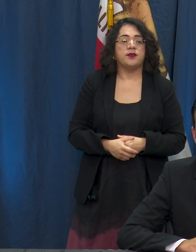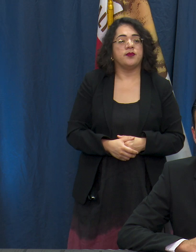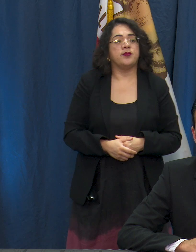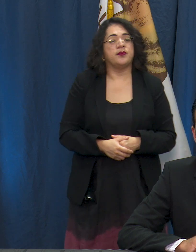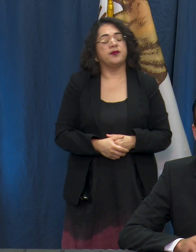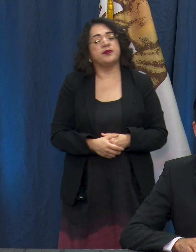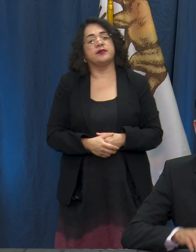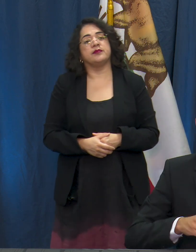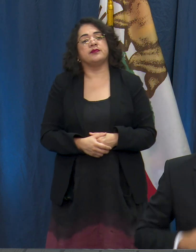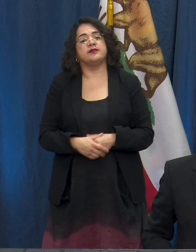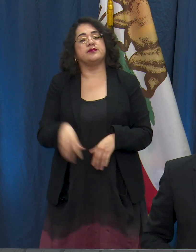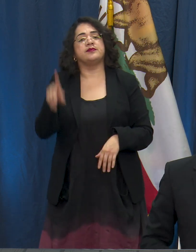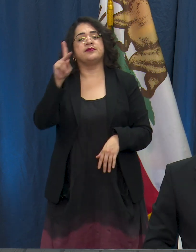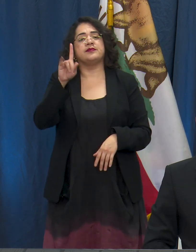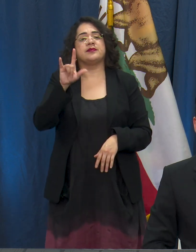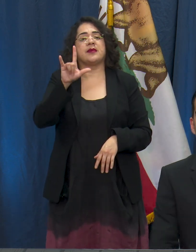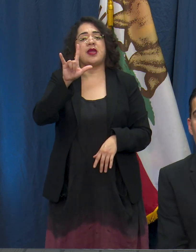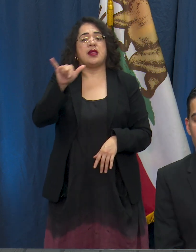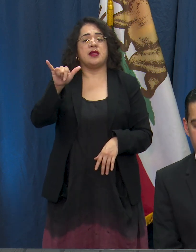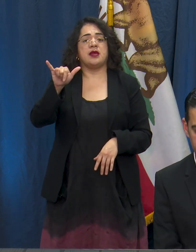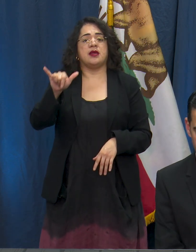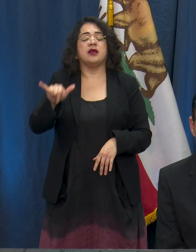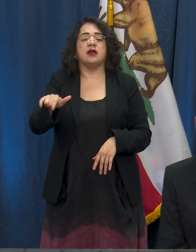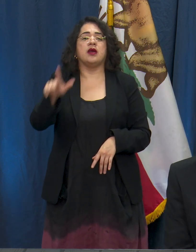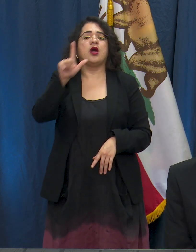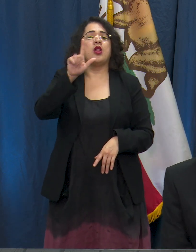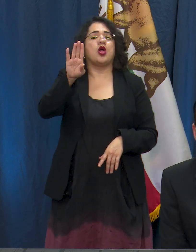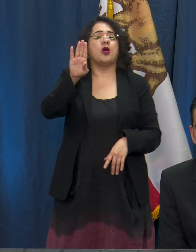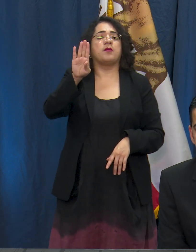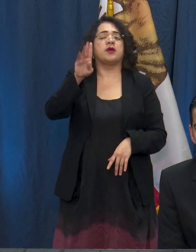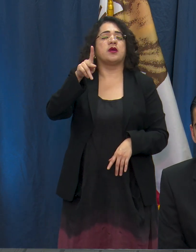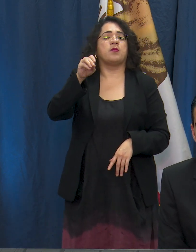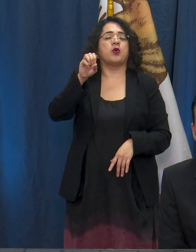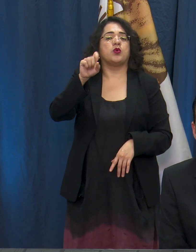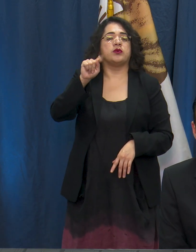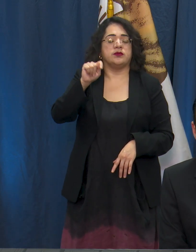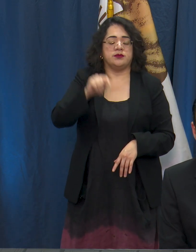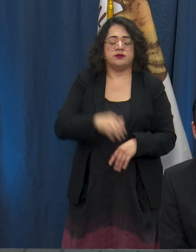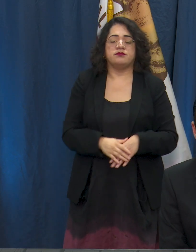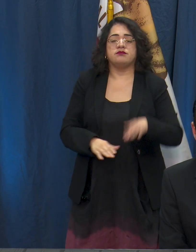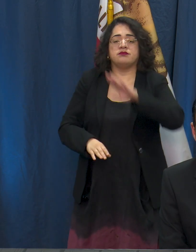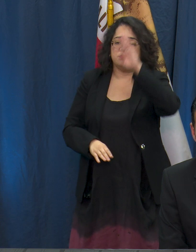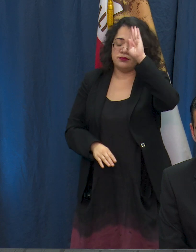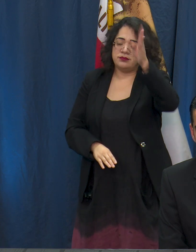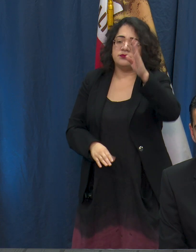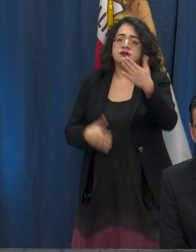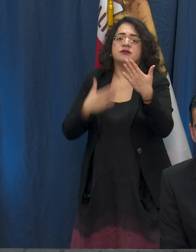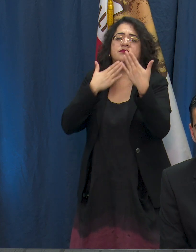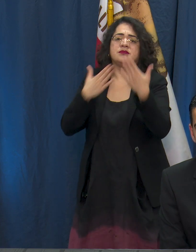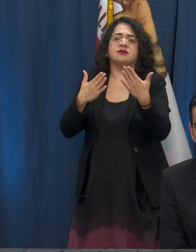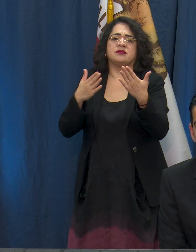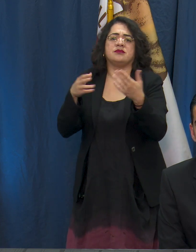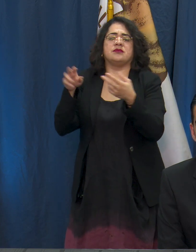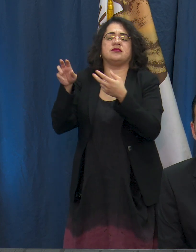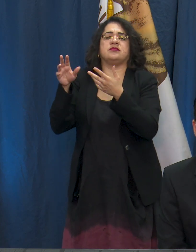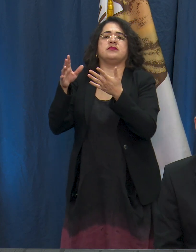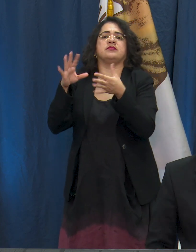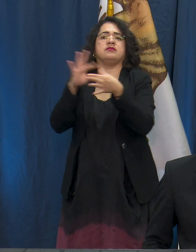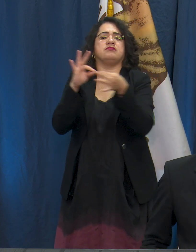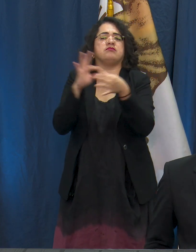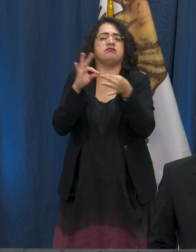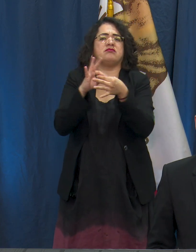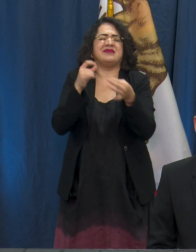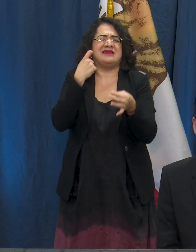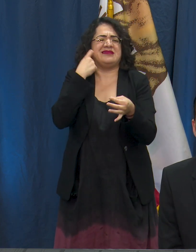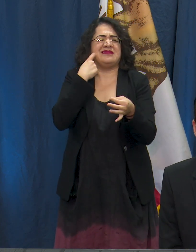All right, next up is Kelly from the Long Beach Post. Yes, hi there. Just want to say thank you for this shift in providing more